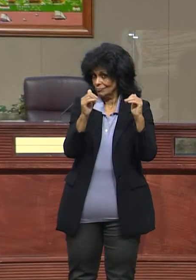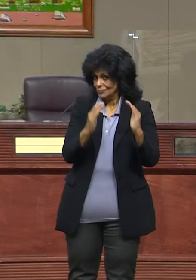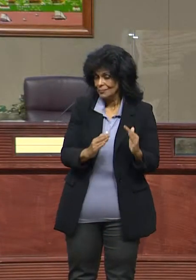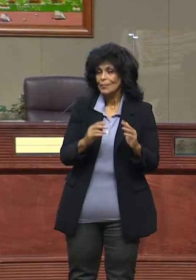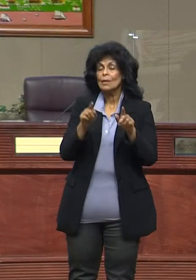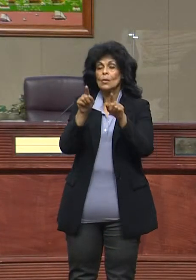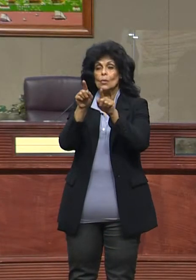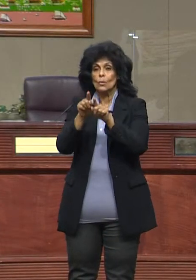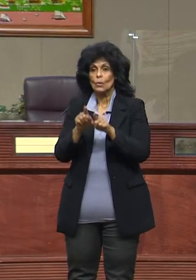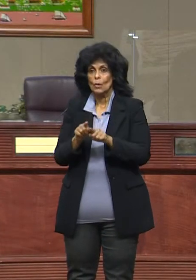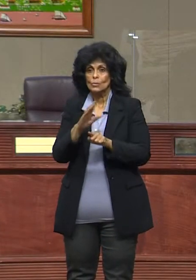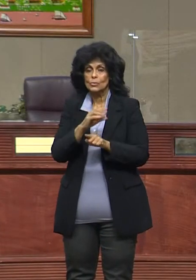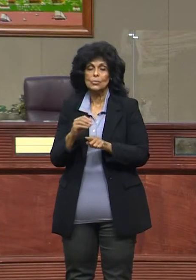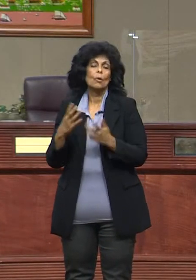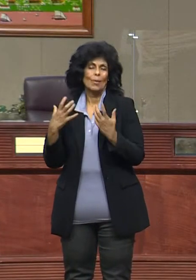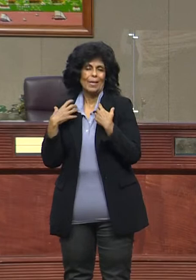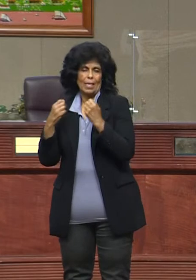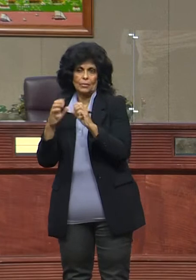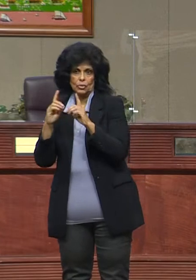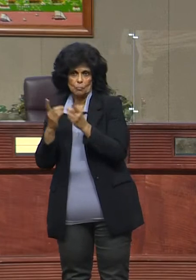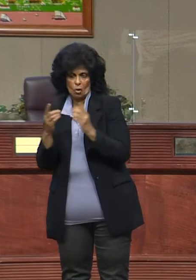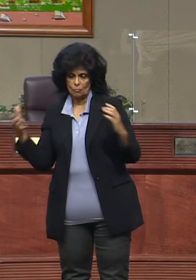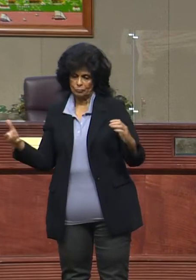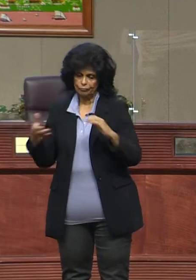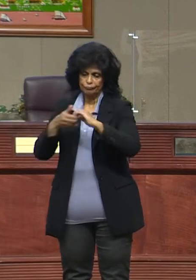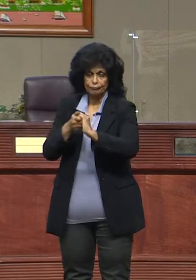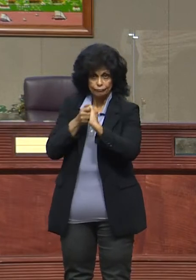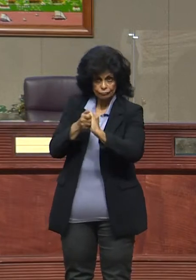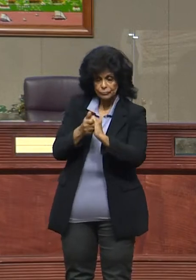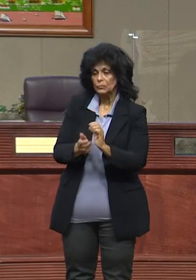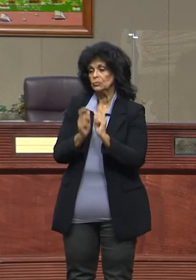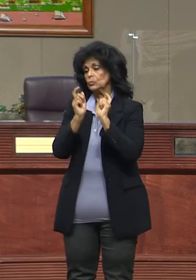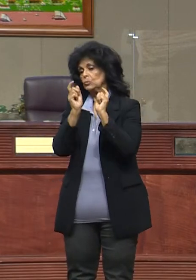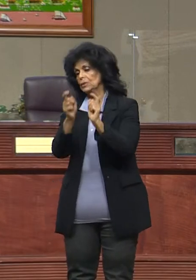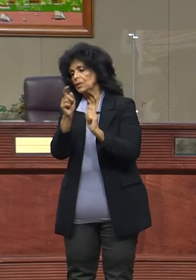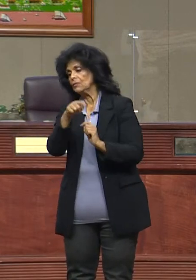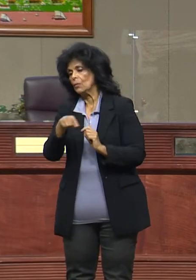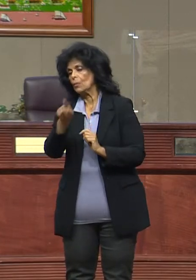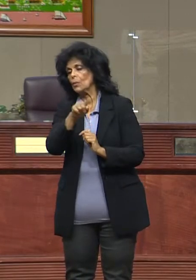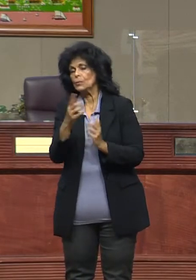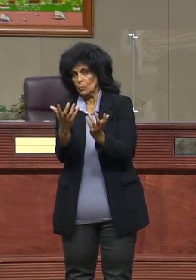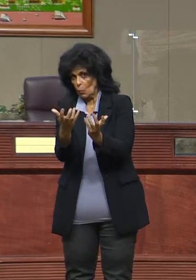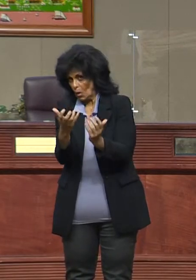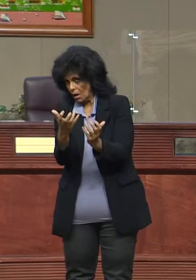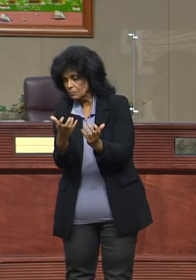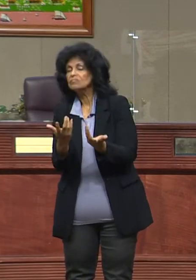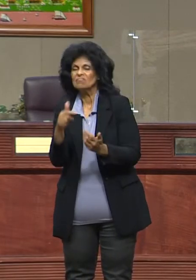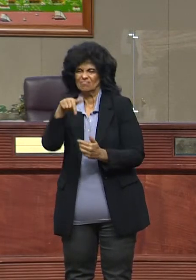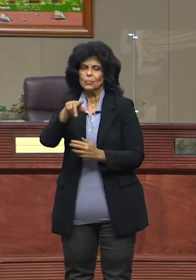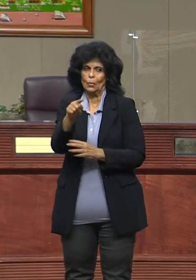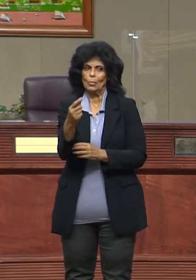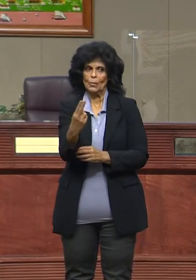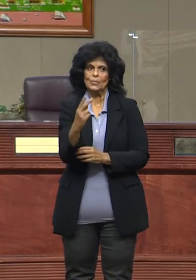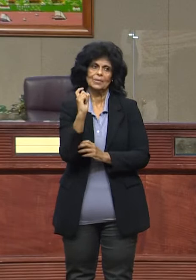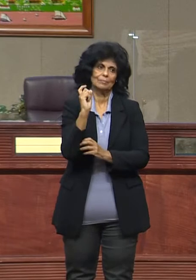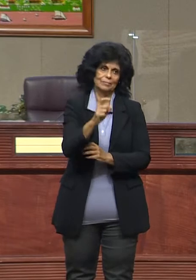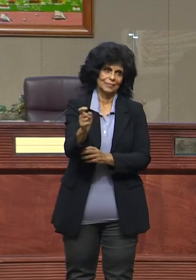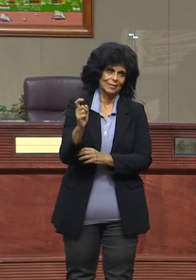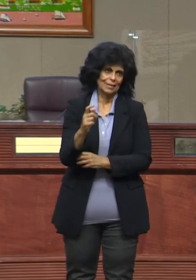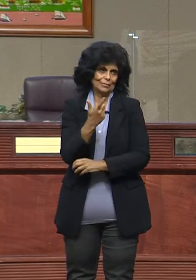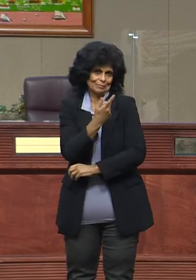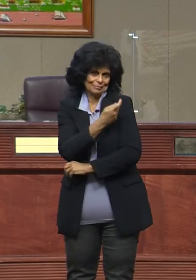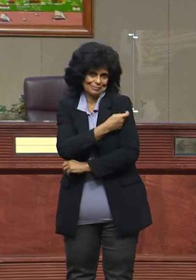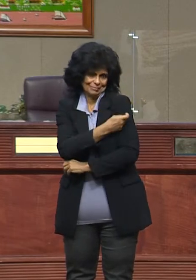to vaccinate those inmates on Thursday of this week. Thank you